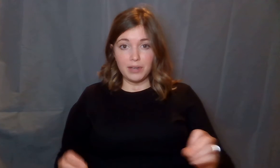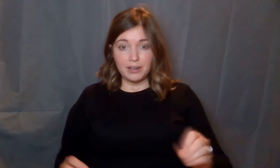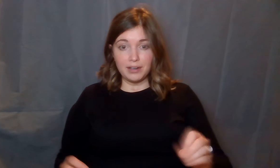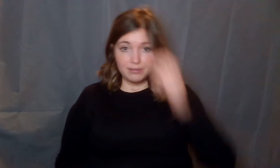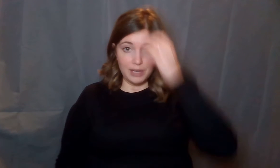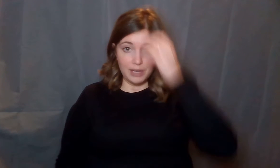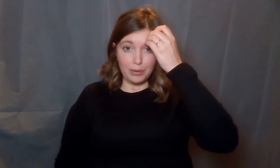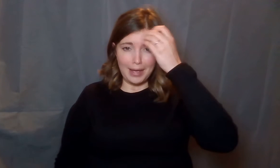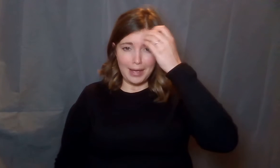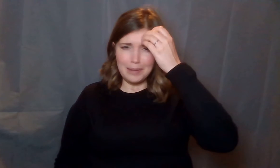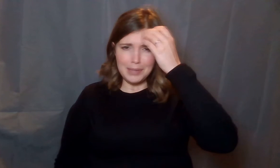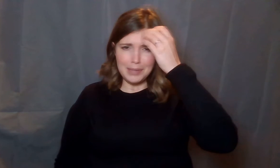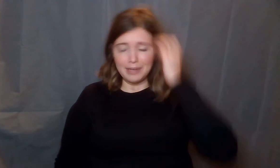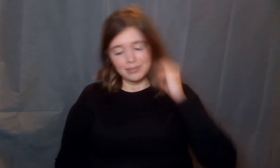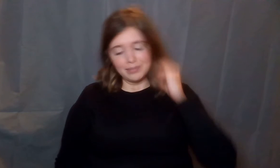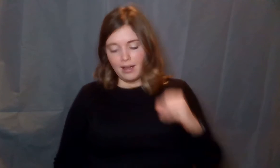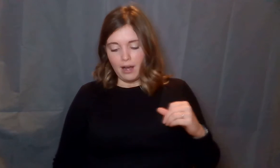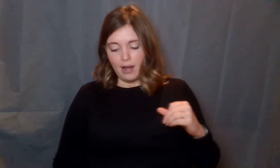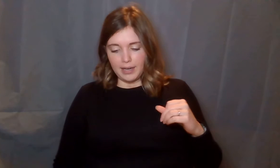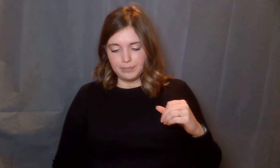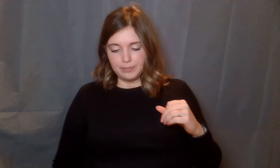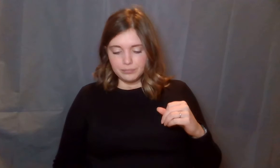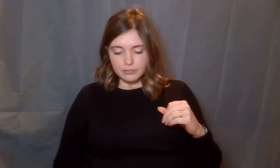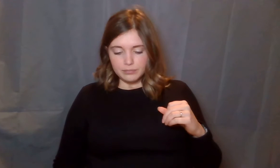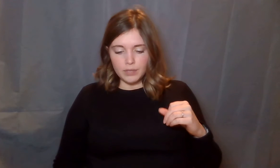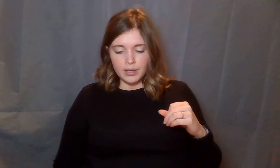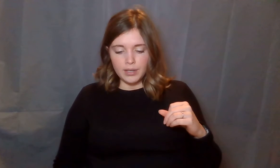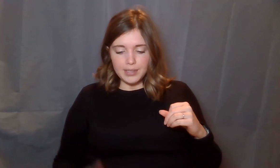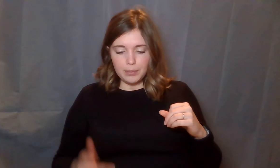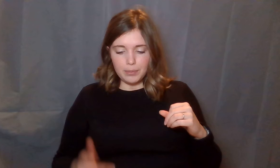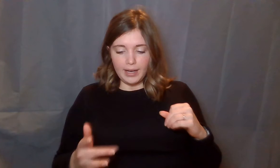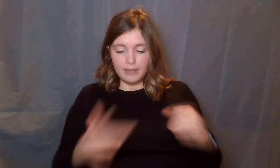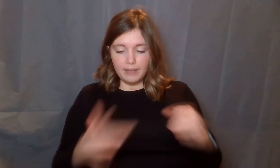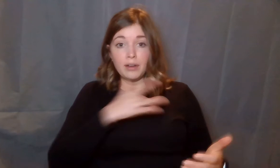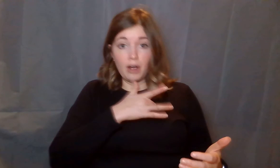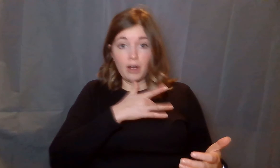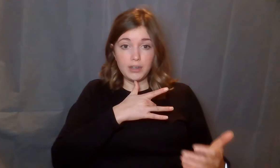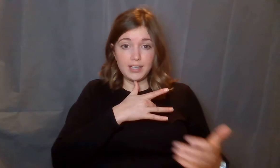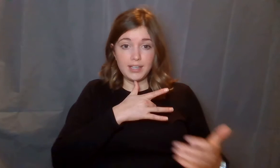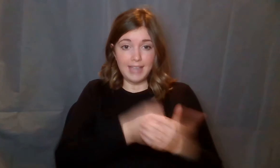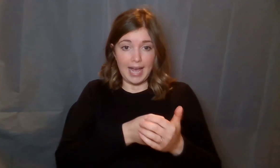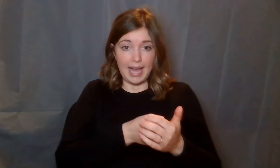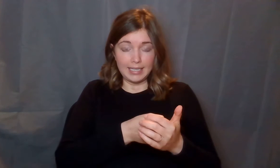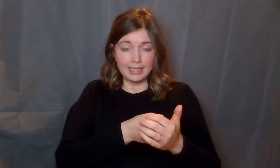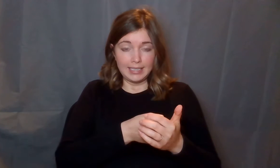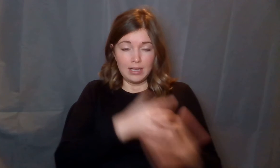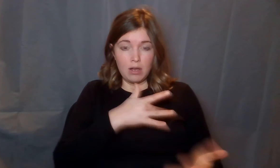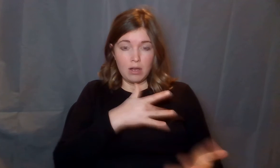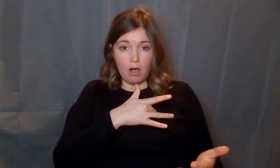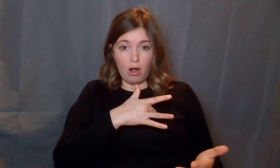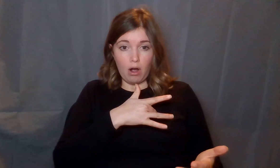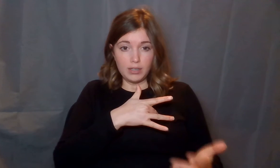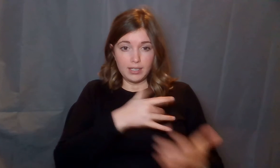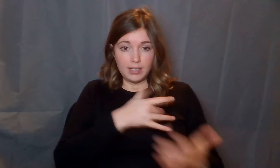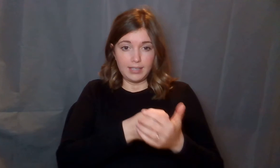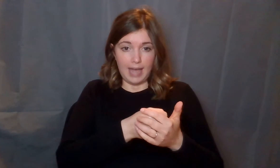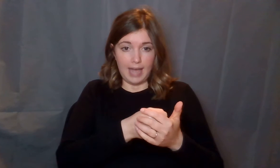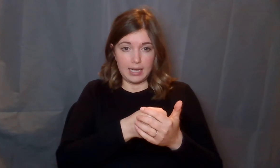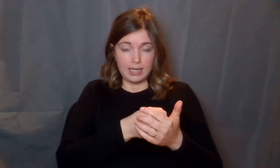can ignore that. I'm sorry. All right, next up we have heart attack. Heart attack.